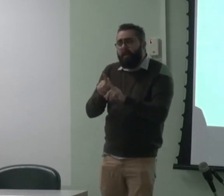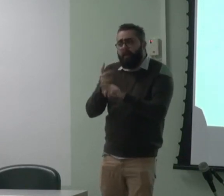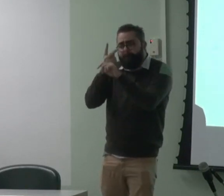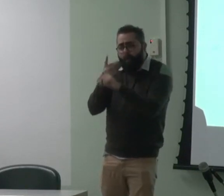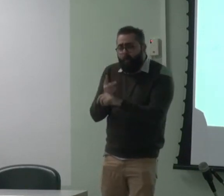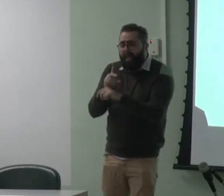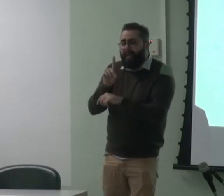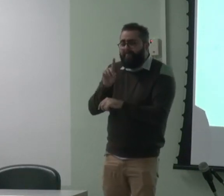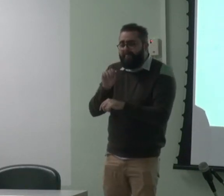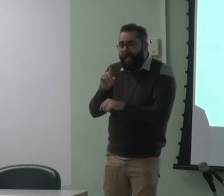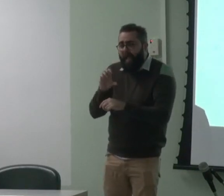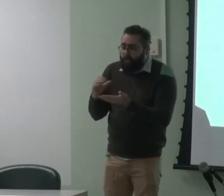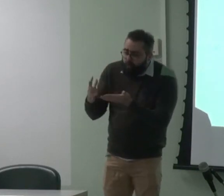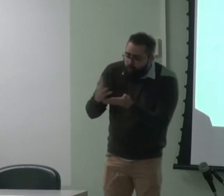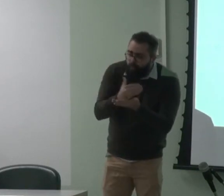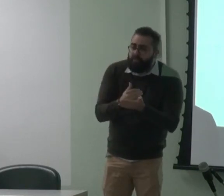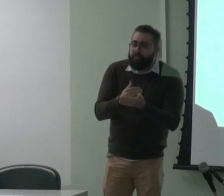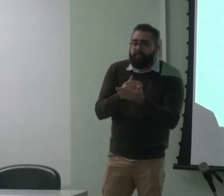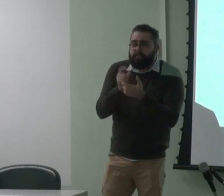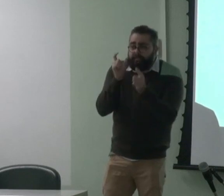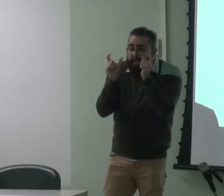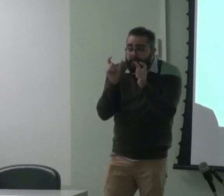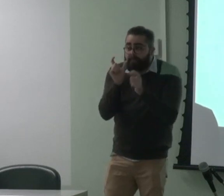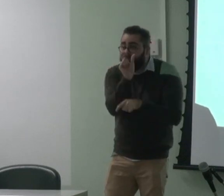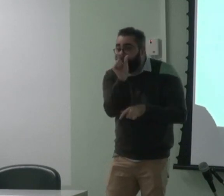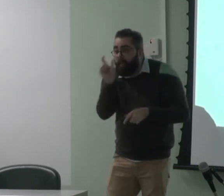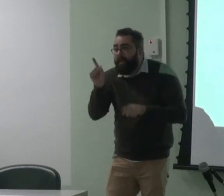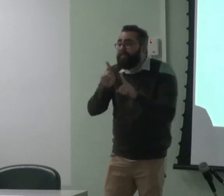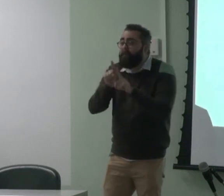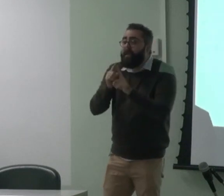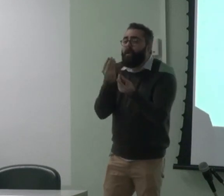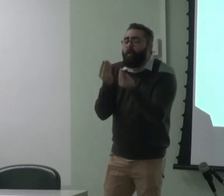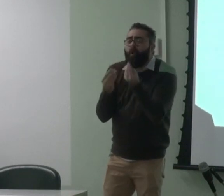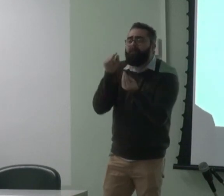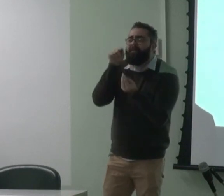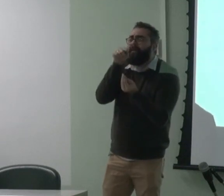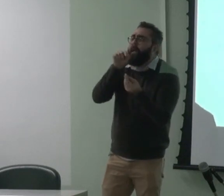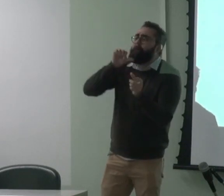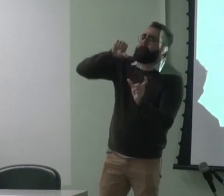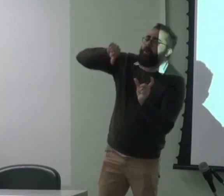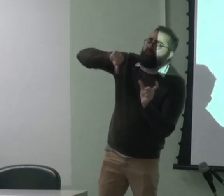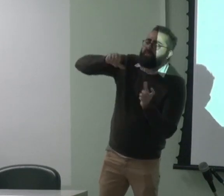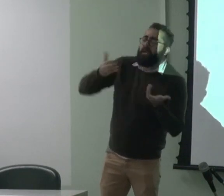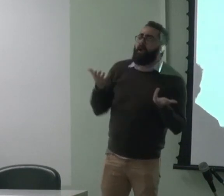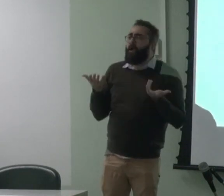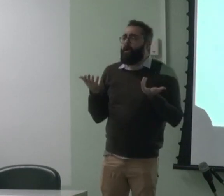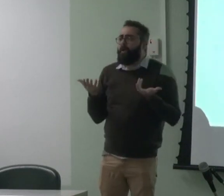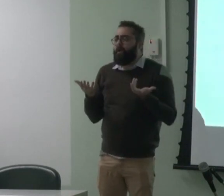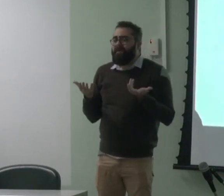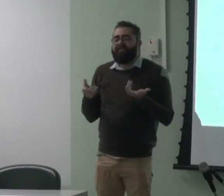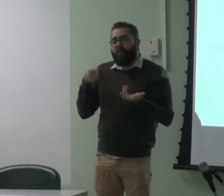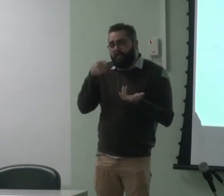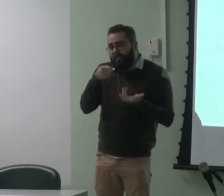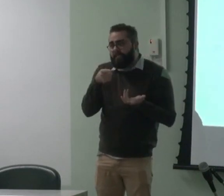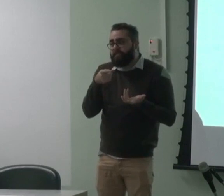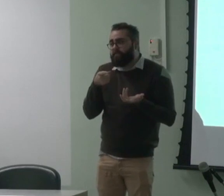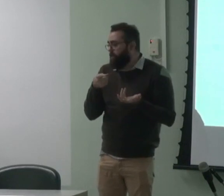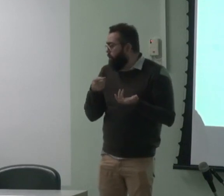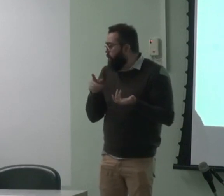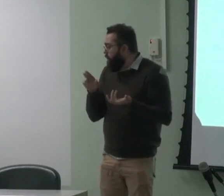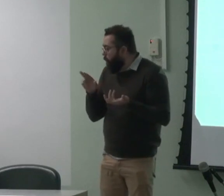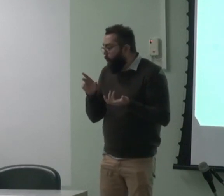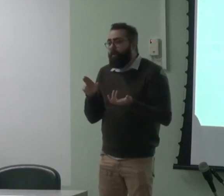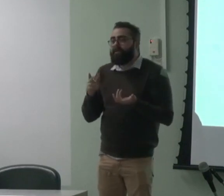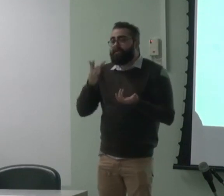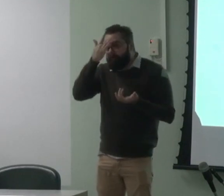find interesting patterns, maybe even modify the data. So that's the tool which is used by people who